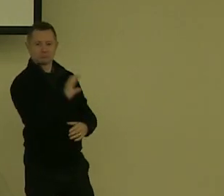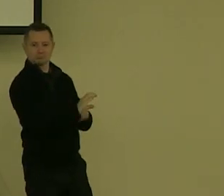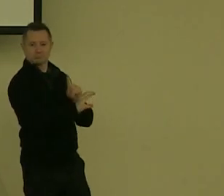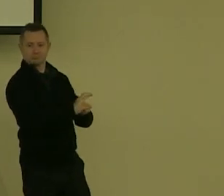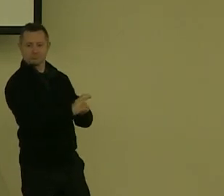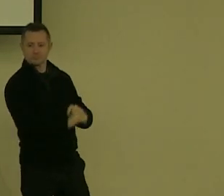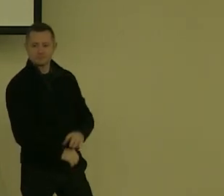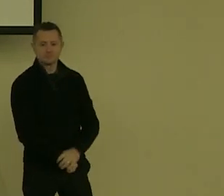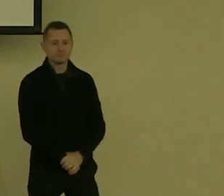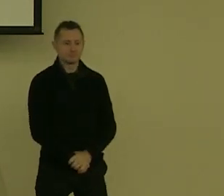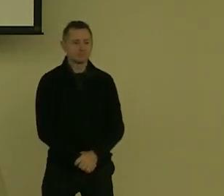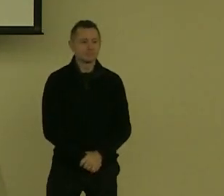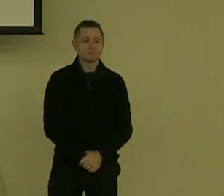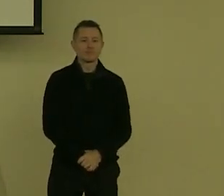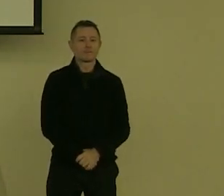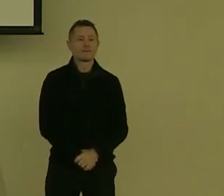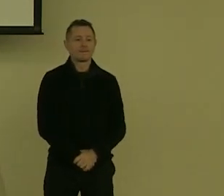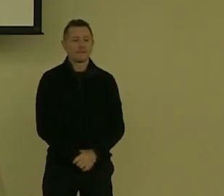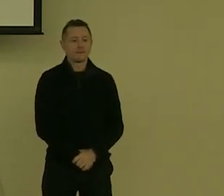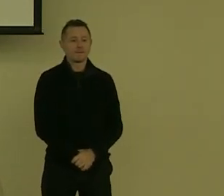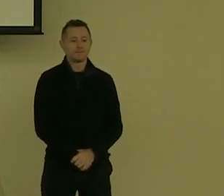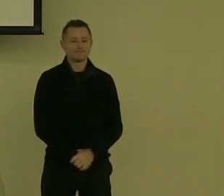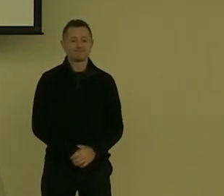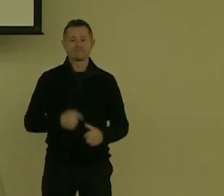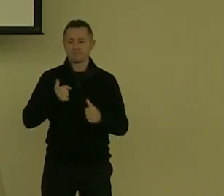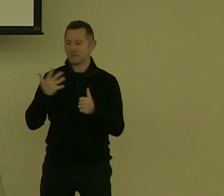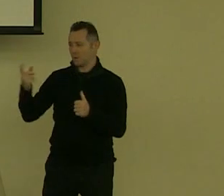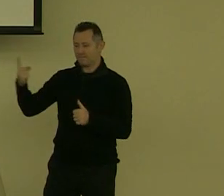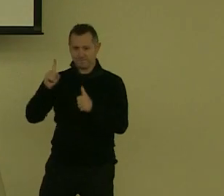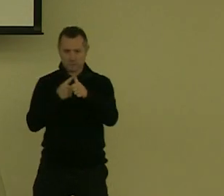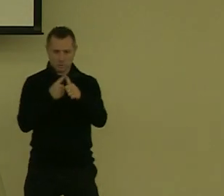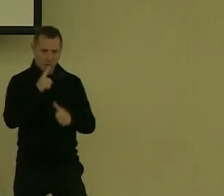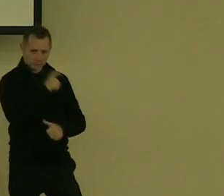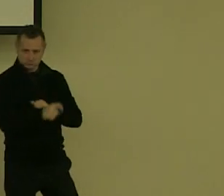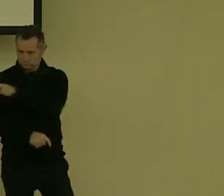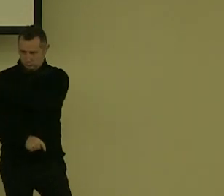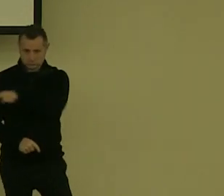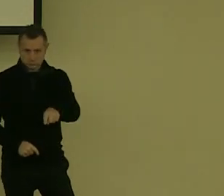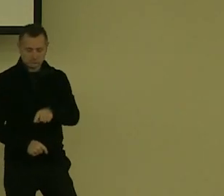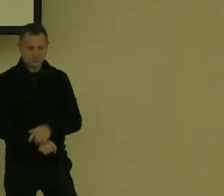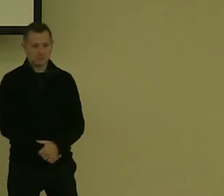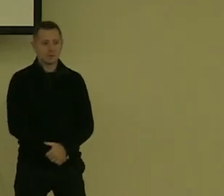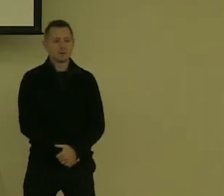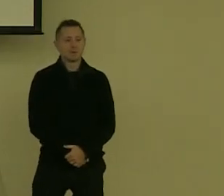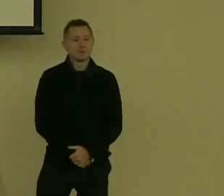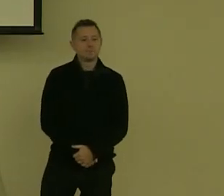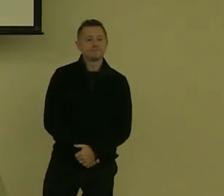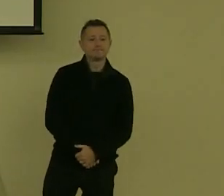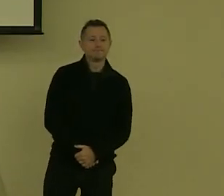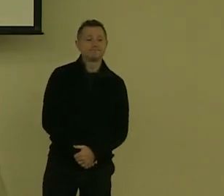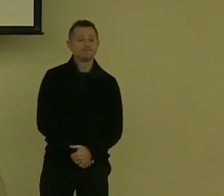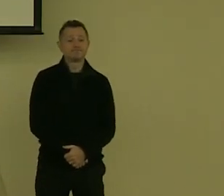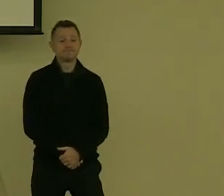the panelists have already danced around beautifully. When you were invited here today to talk about